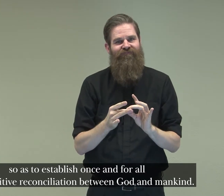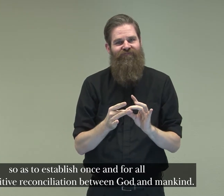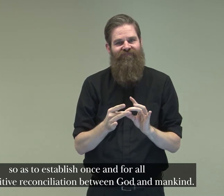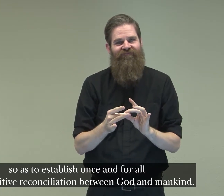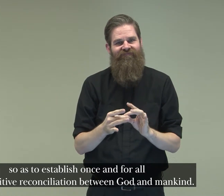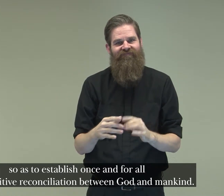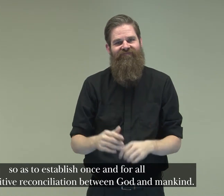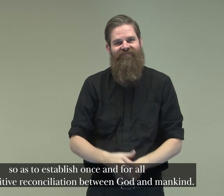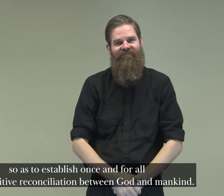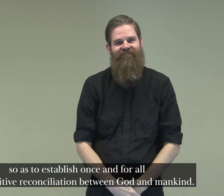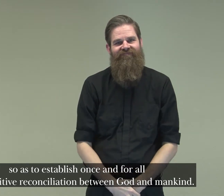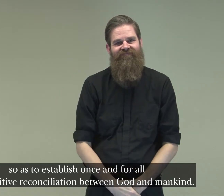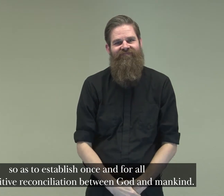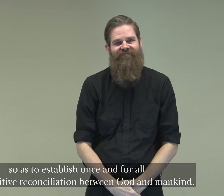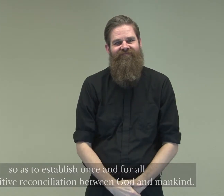mankind.